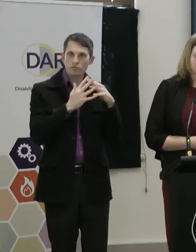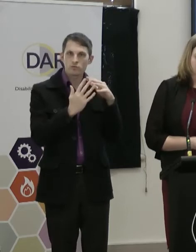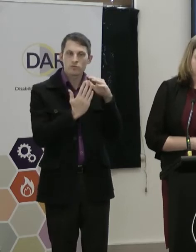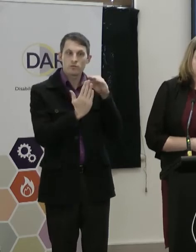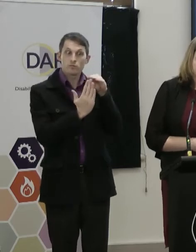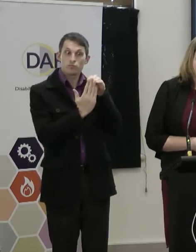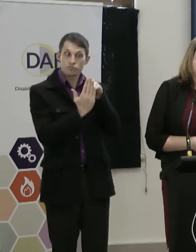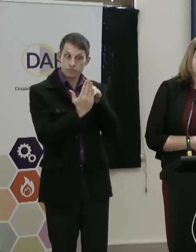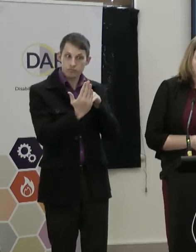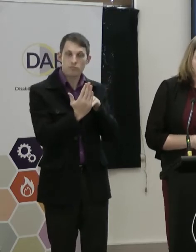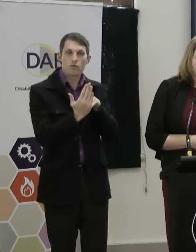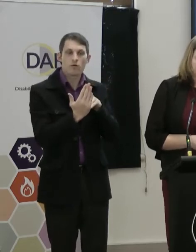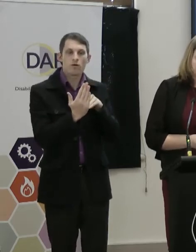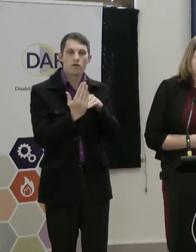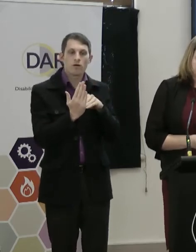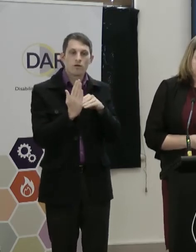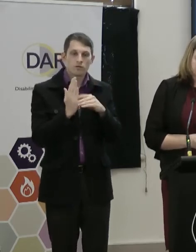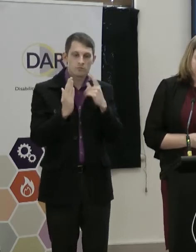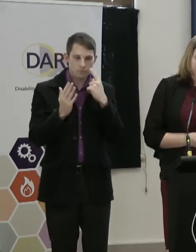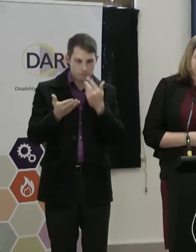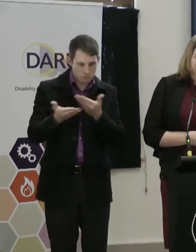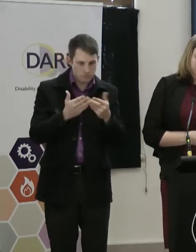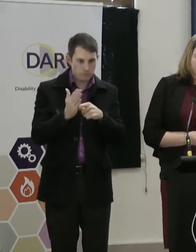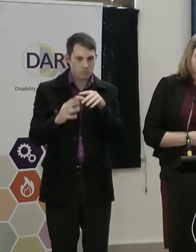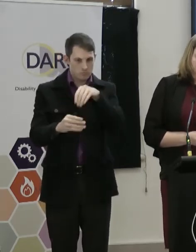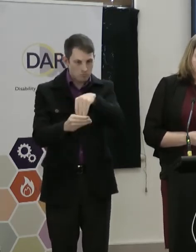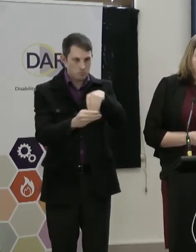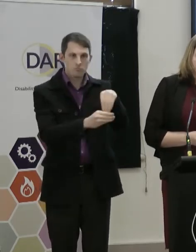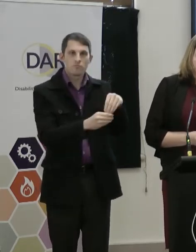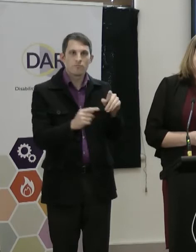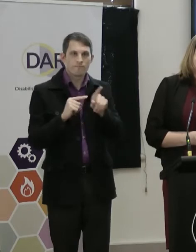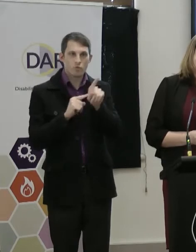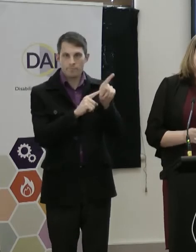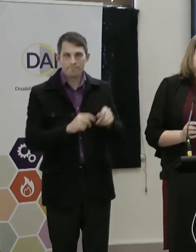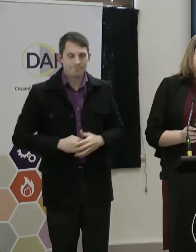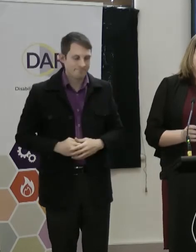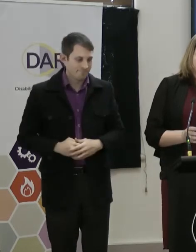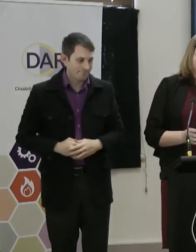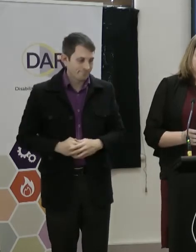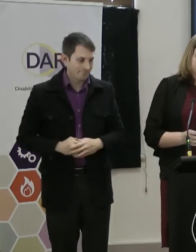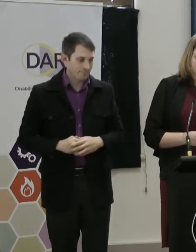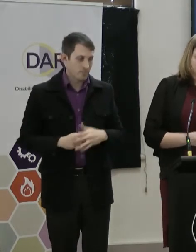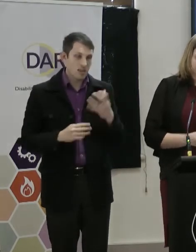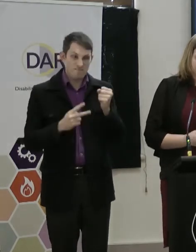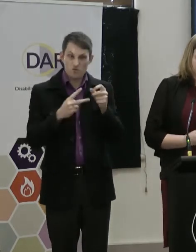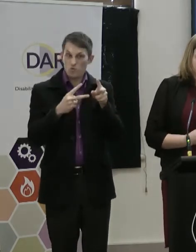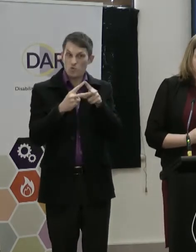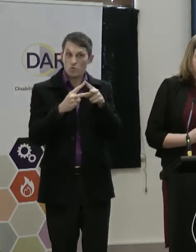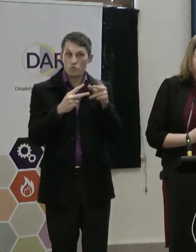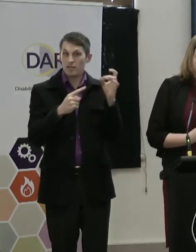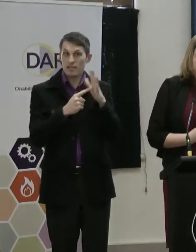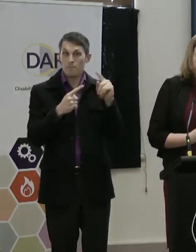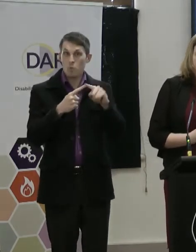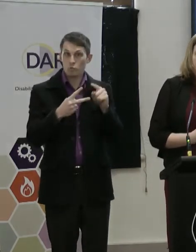providers apply when they're delivering all of their services. So two key points in all of that are the